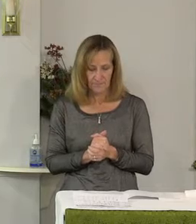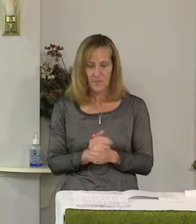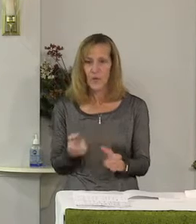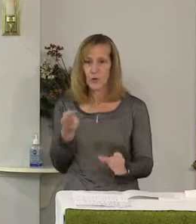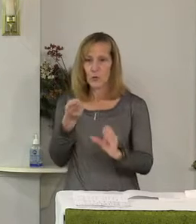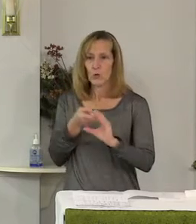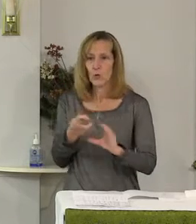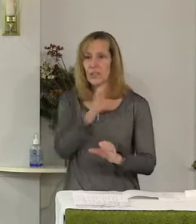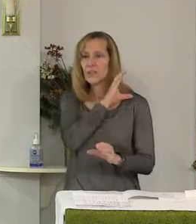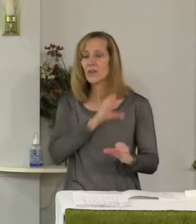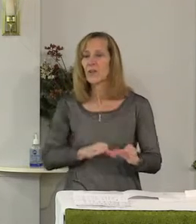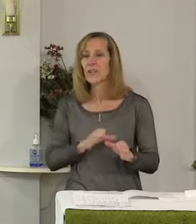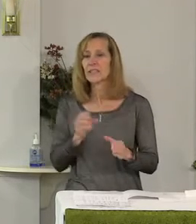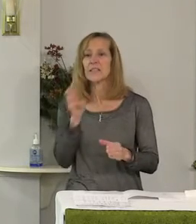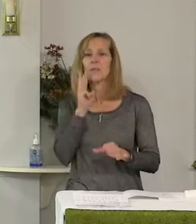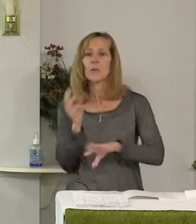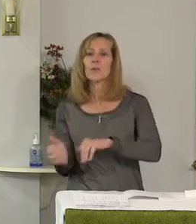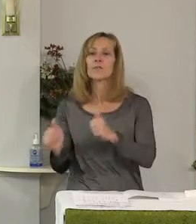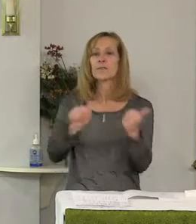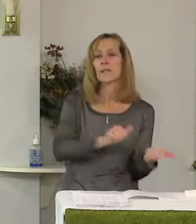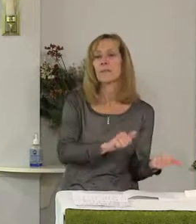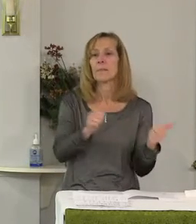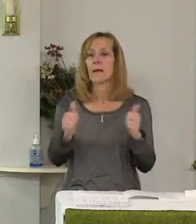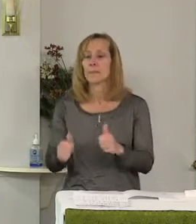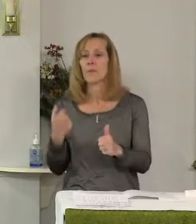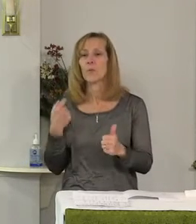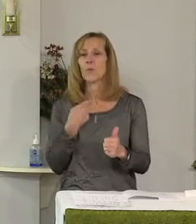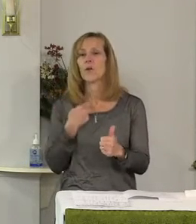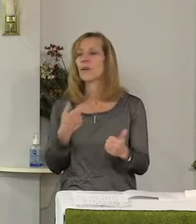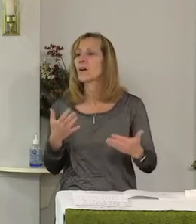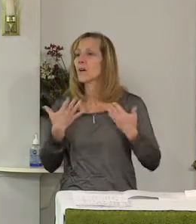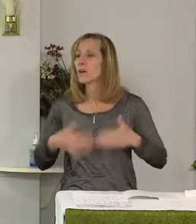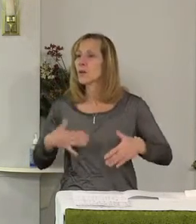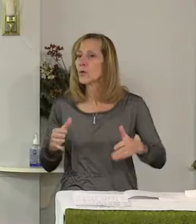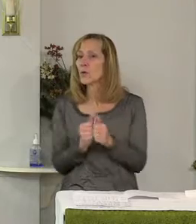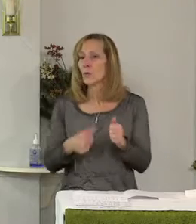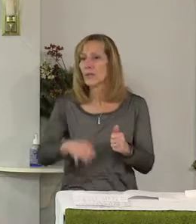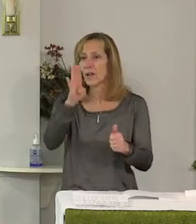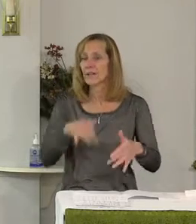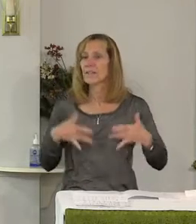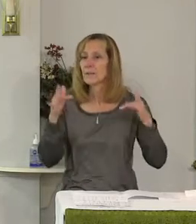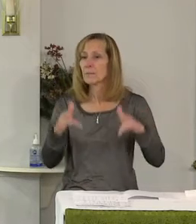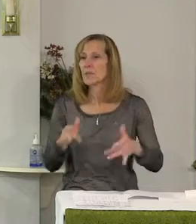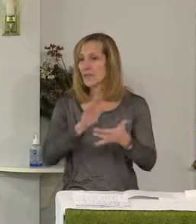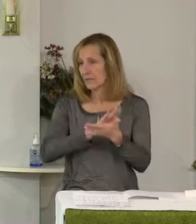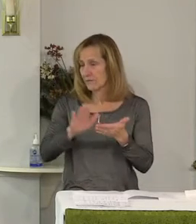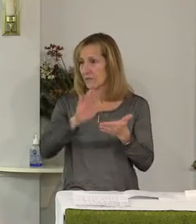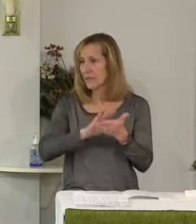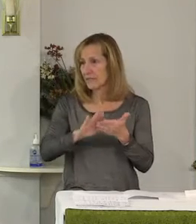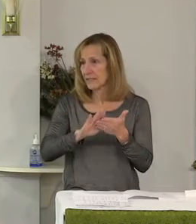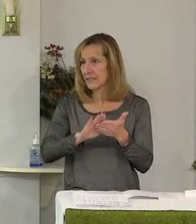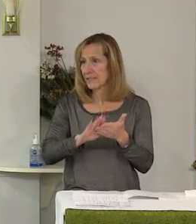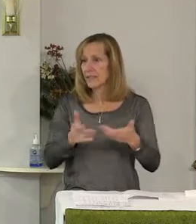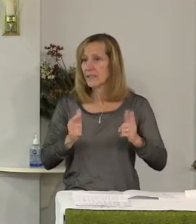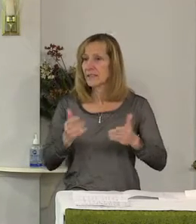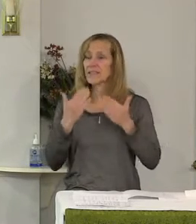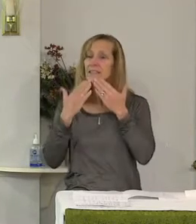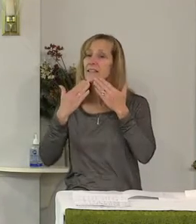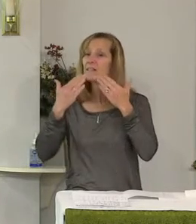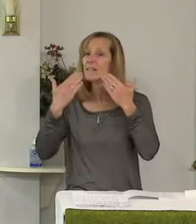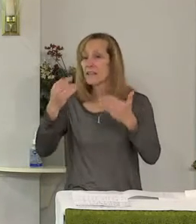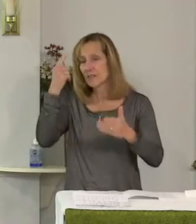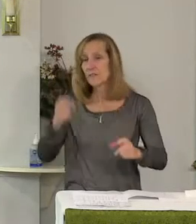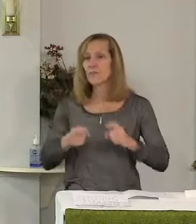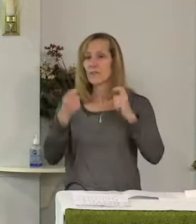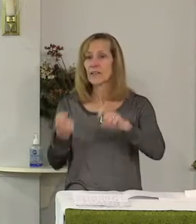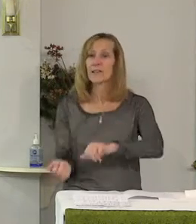Amen. Joined to Christ in the waters of baptism, we are clothed with God's mercy and forgiveness. Let us give thanks for